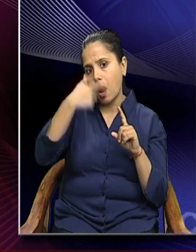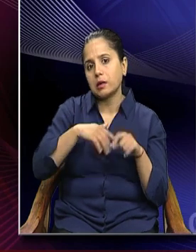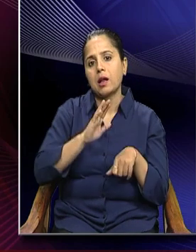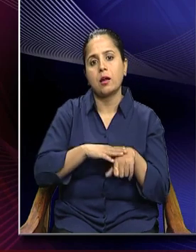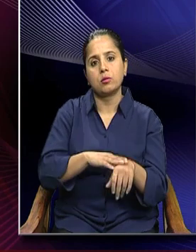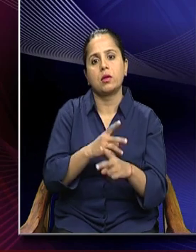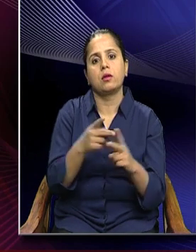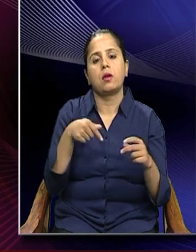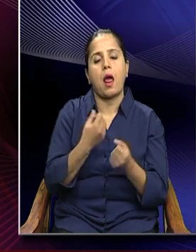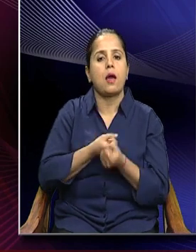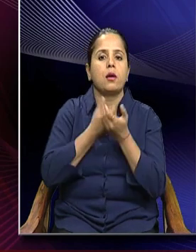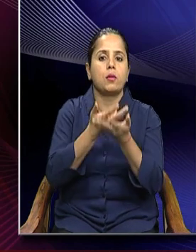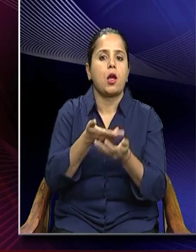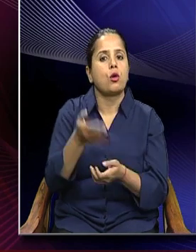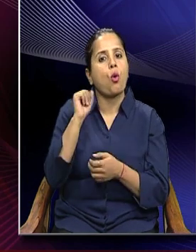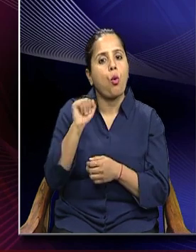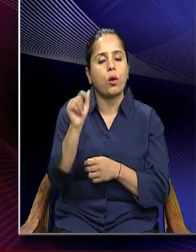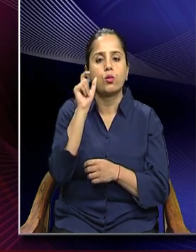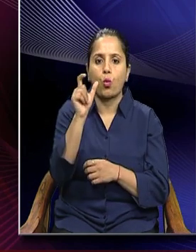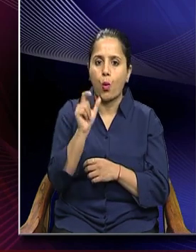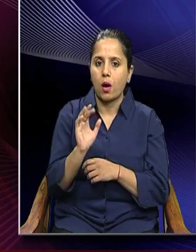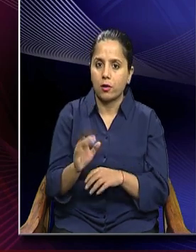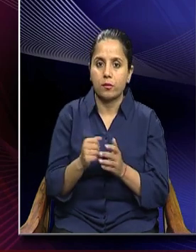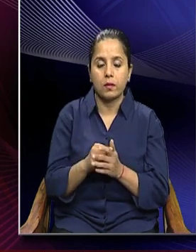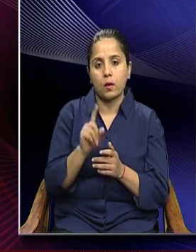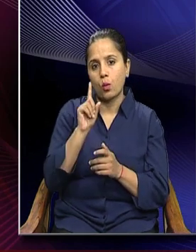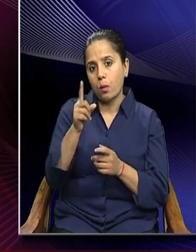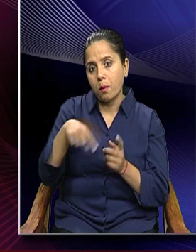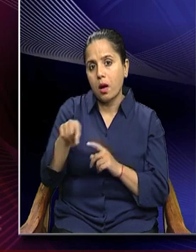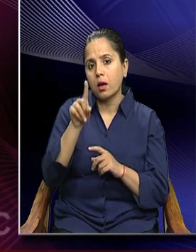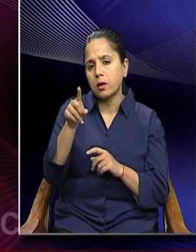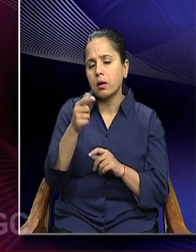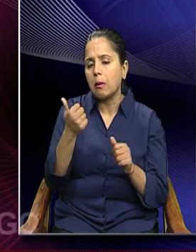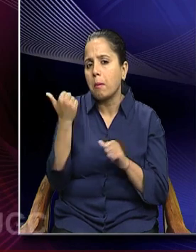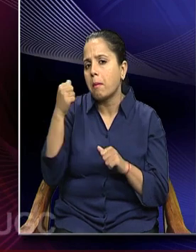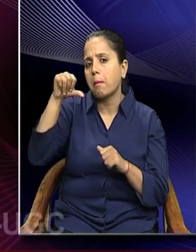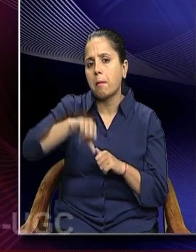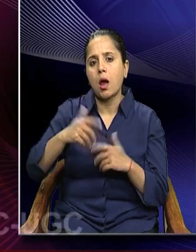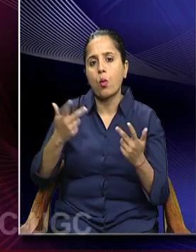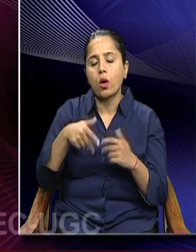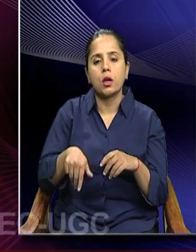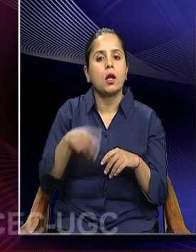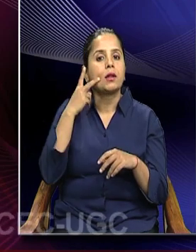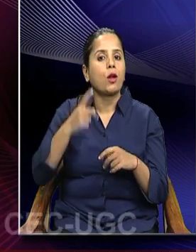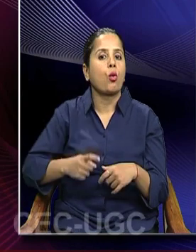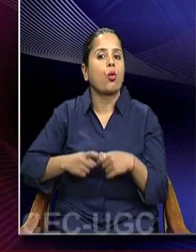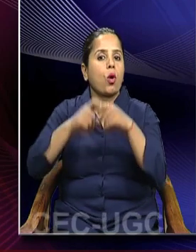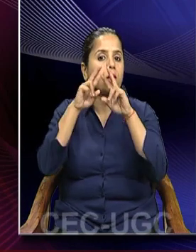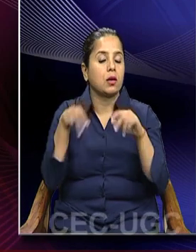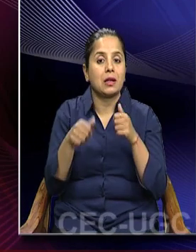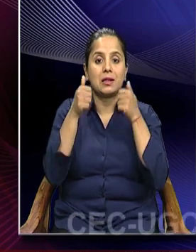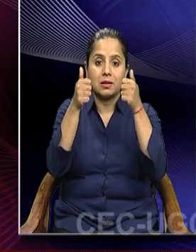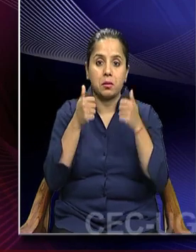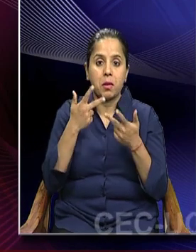experiences as expressed in their own words. One drawback is there of the qualitative research, that the results may